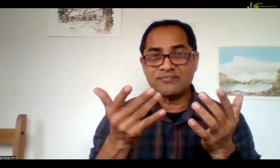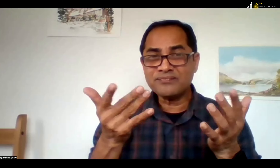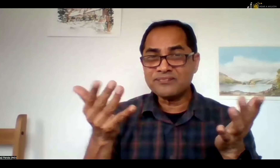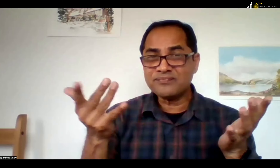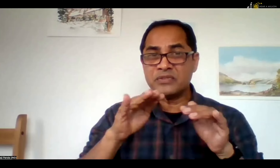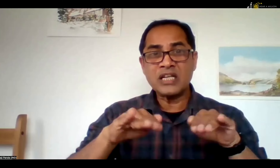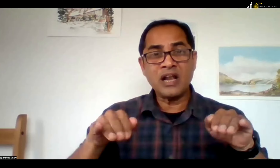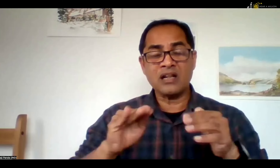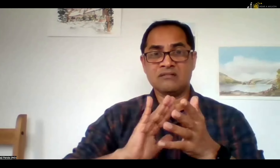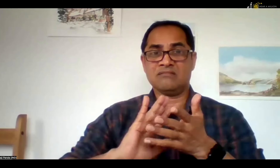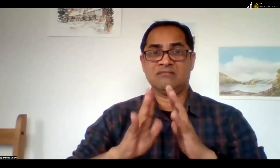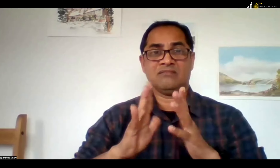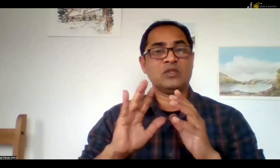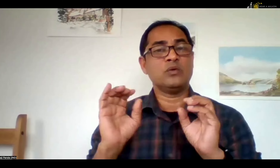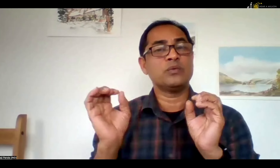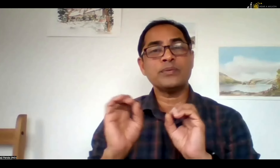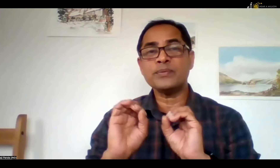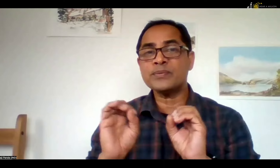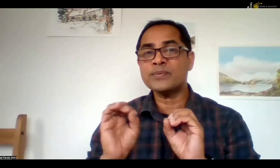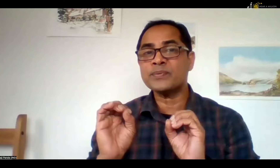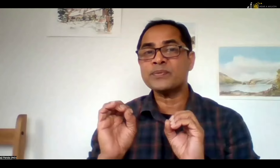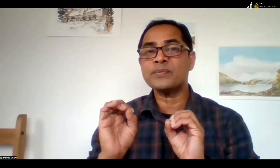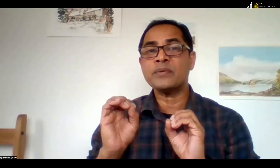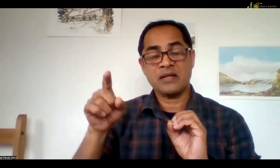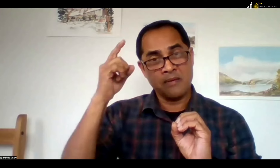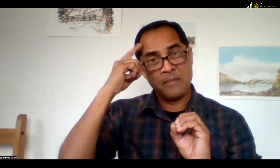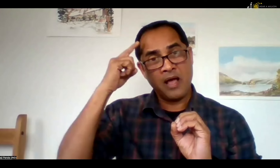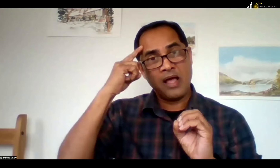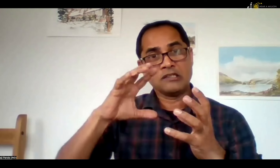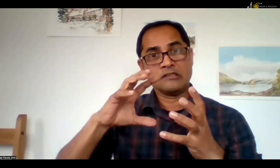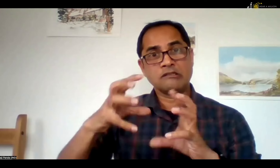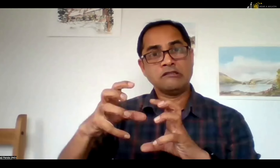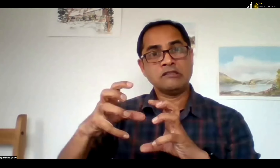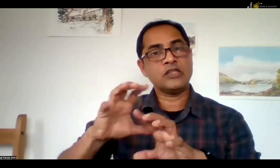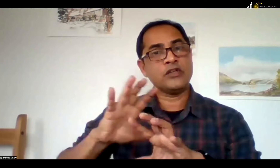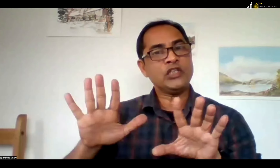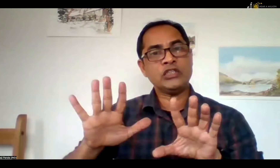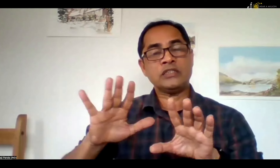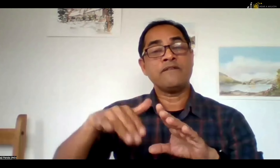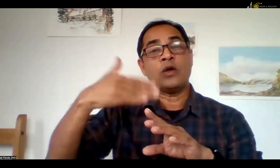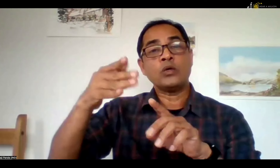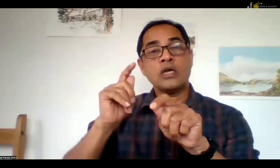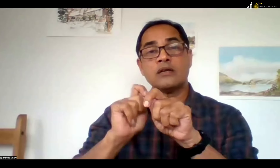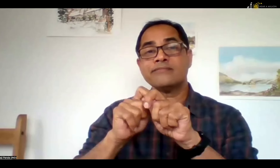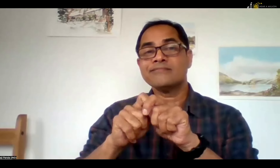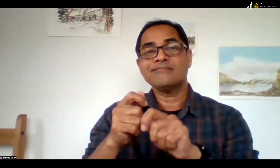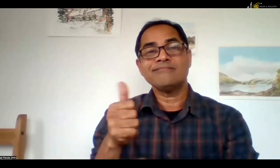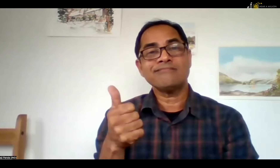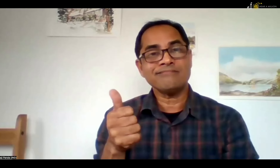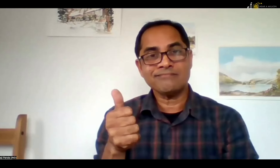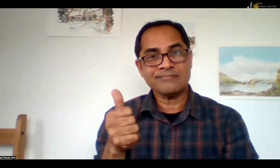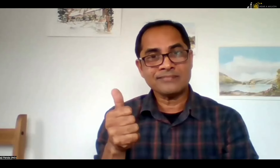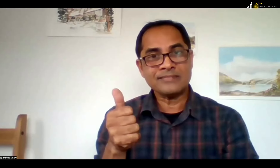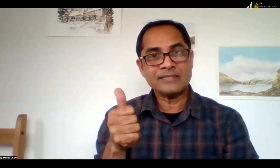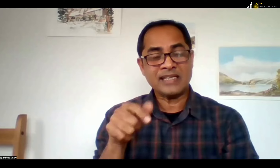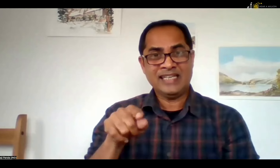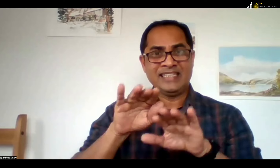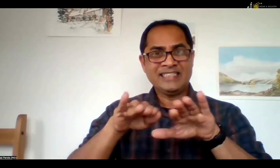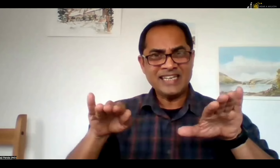They are losing out every day. Millions of children are not getting access to their first language. It is harming